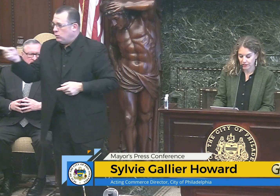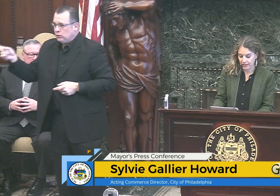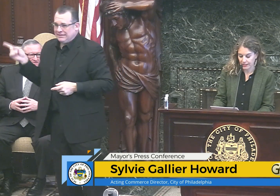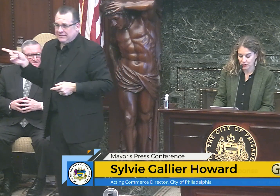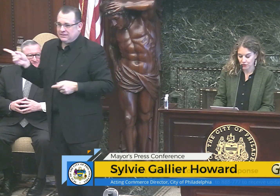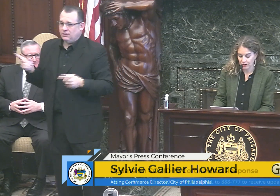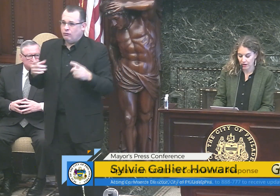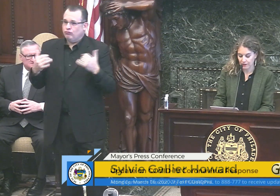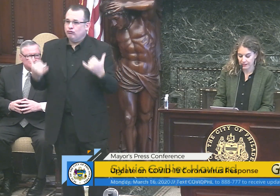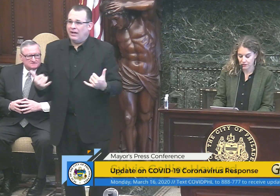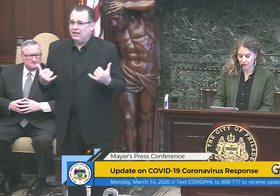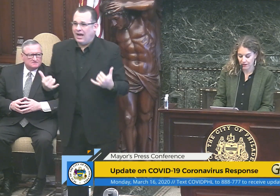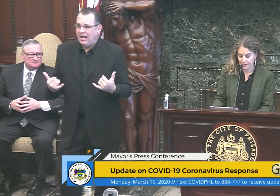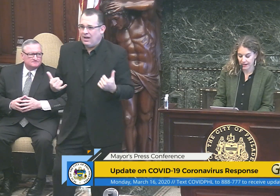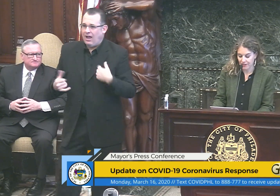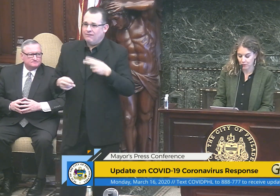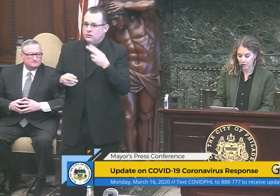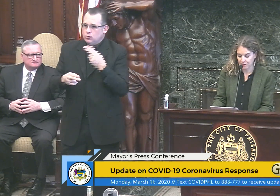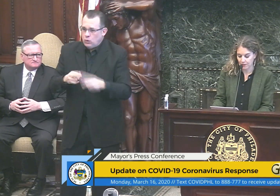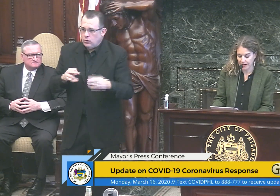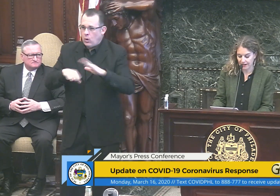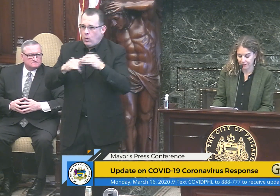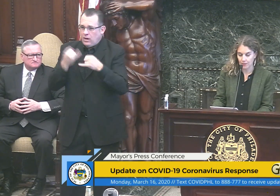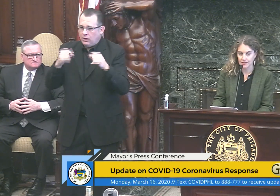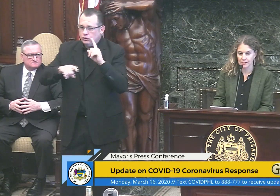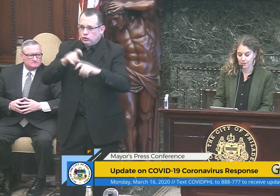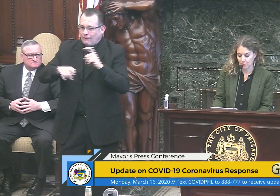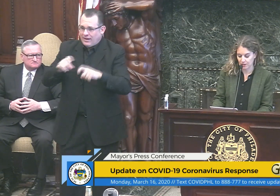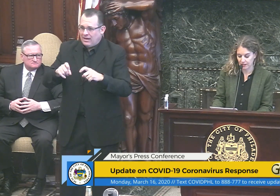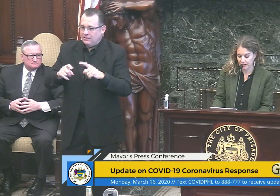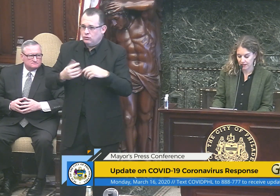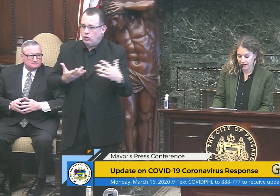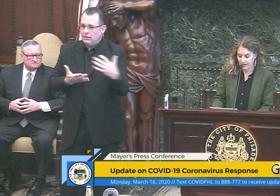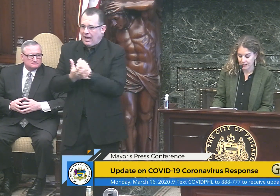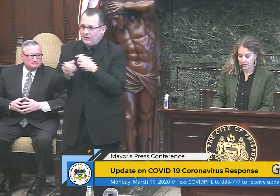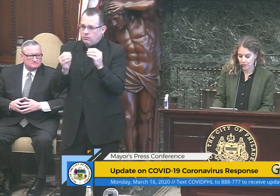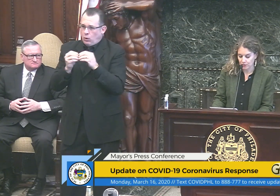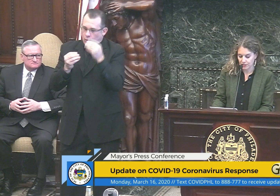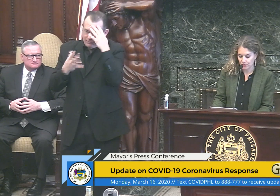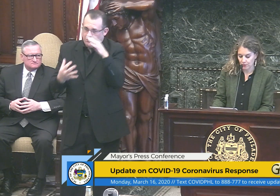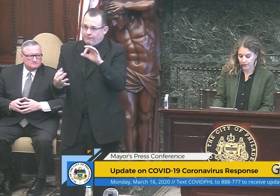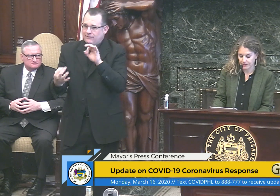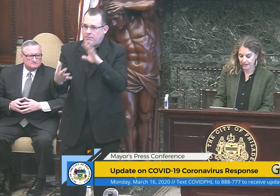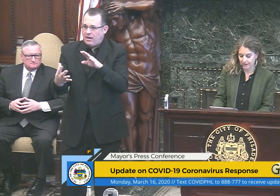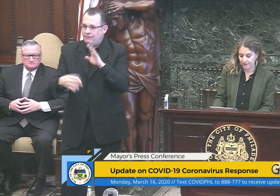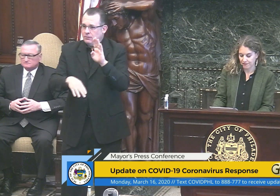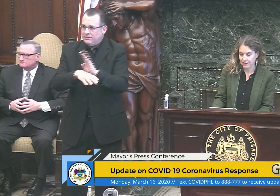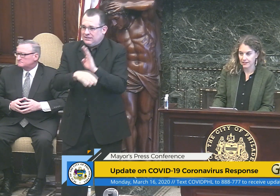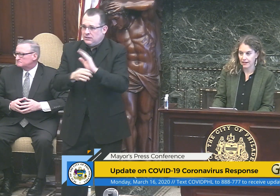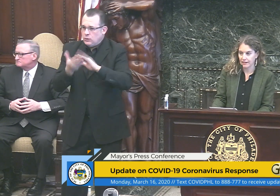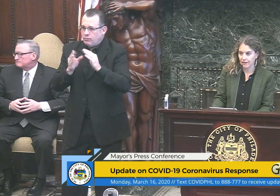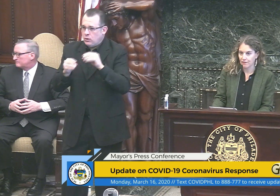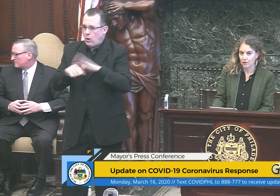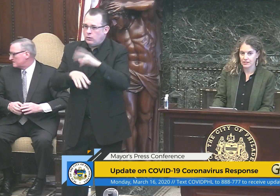we are circulating a short online survey to gather more feedback from the business community. It has been posted to our website,